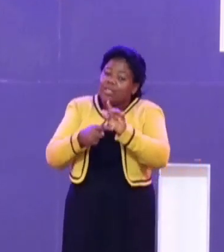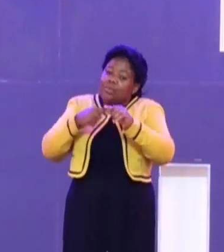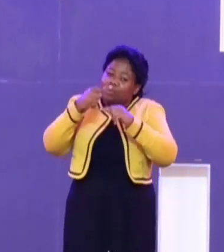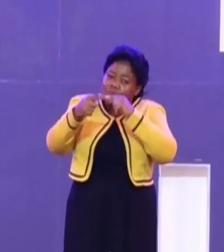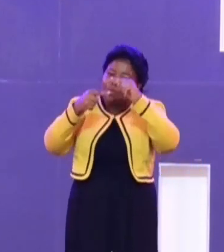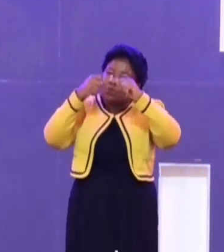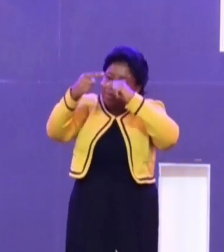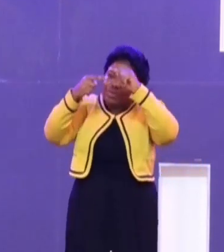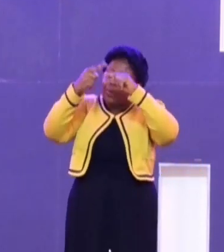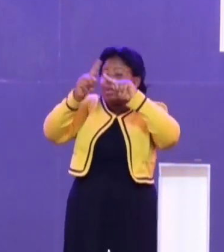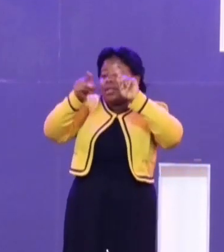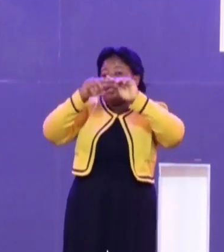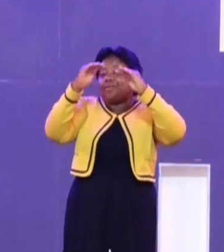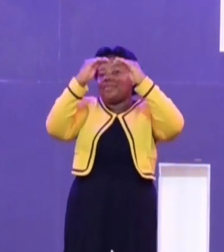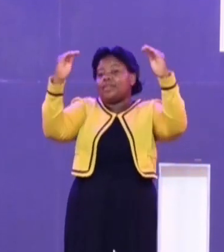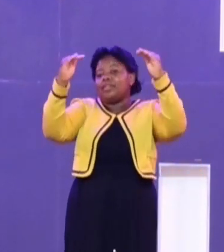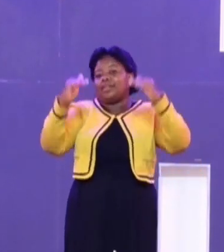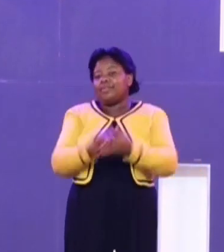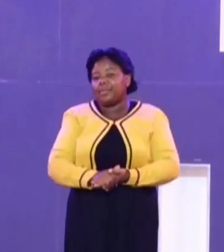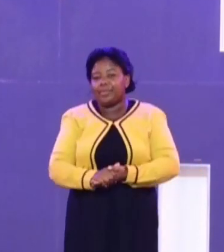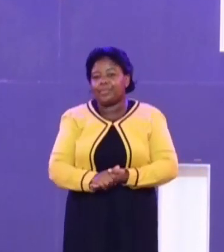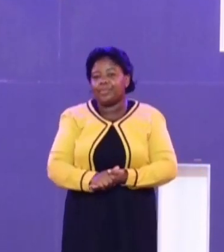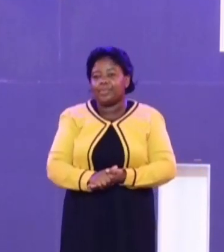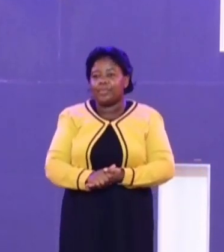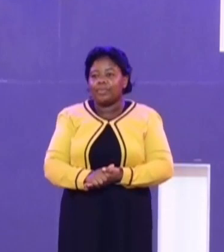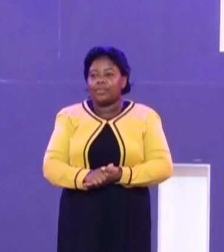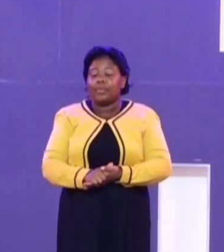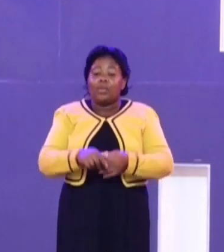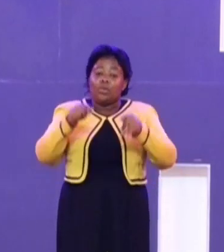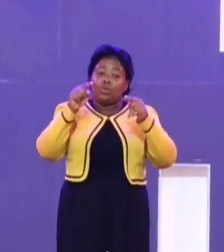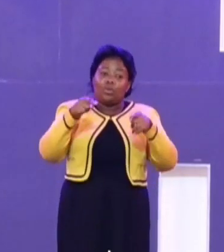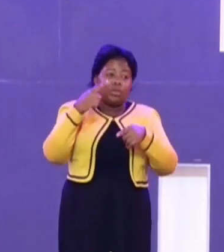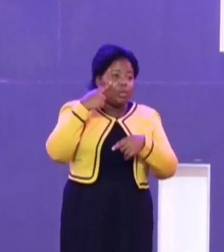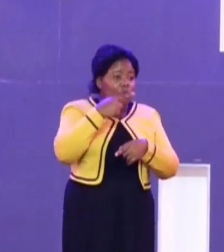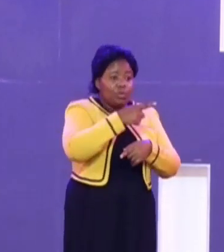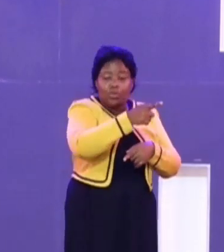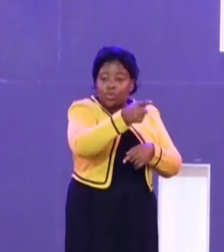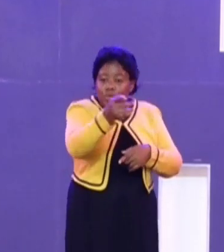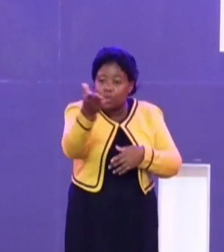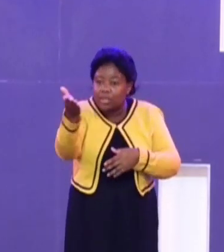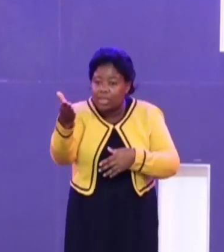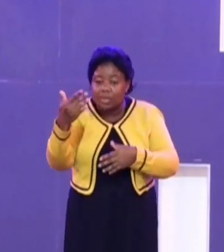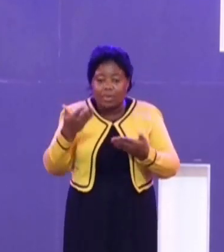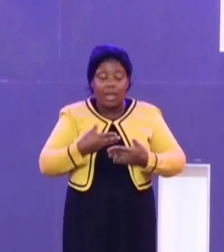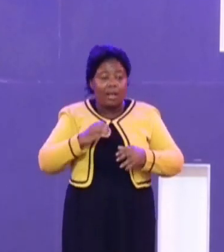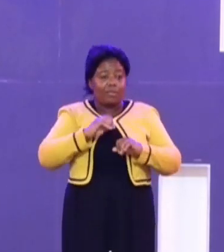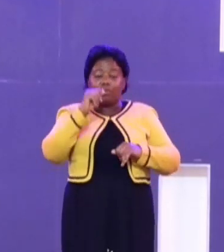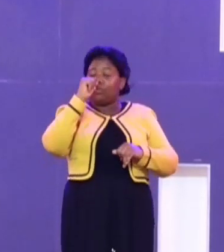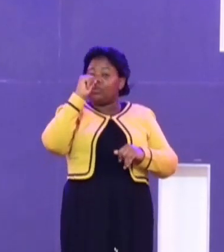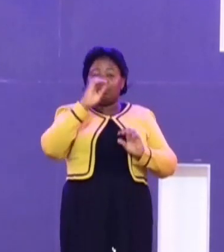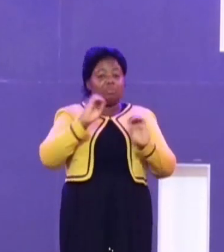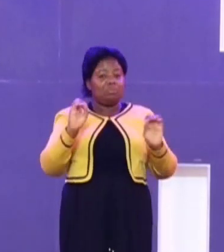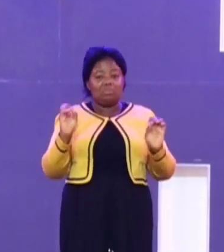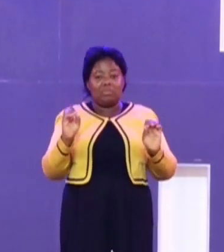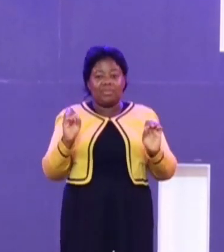Naye atenga gera ganga tu bwetwambuka ku madala agenjawulo. Olwalero gwanda batoina malala. Today that is watching me you don't have